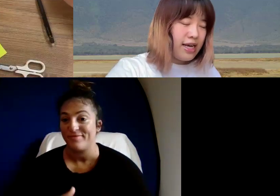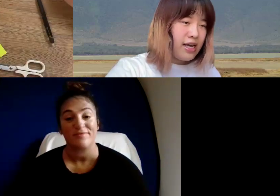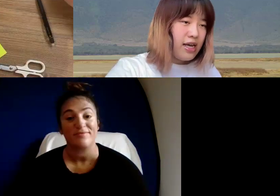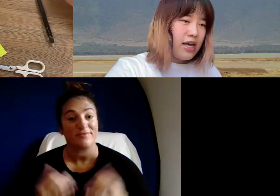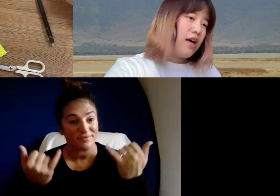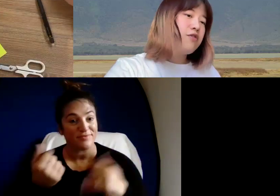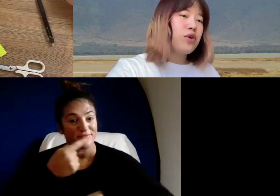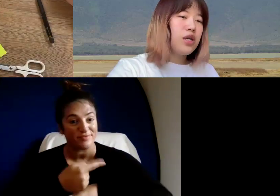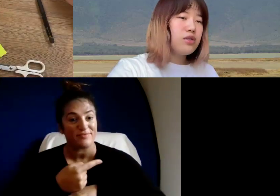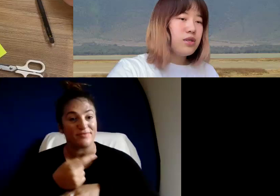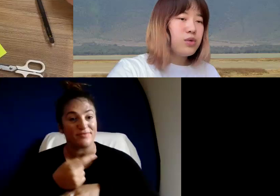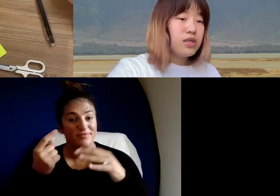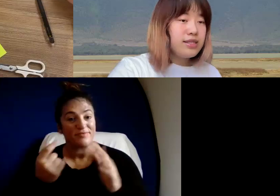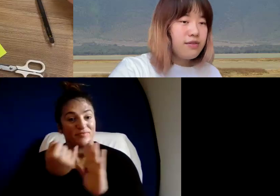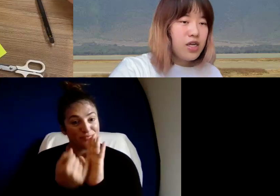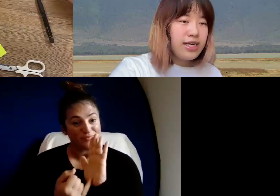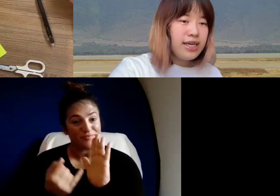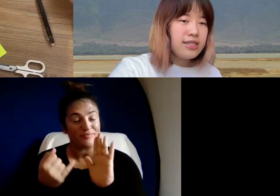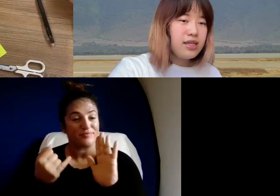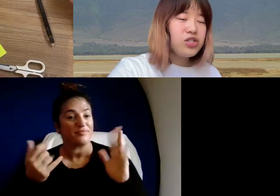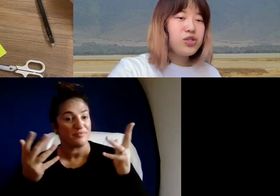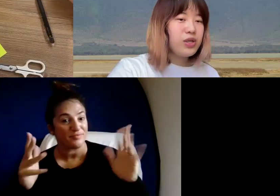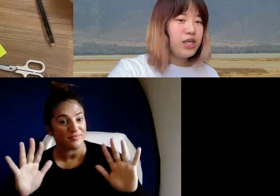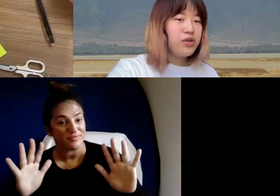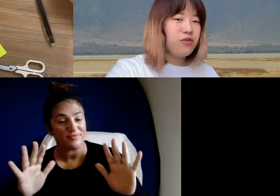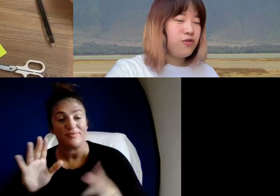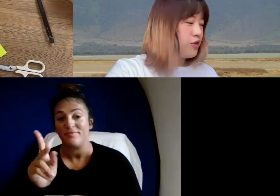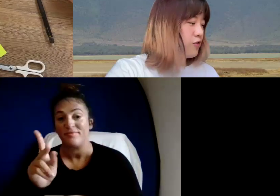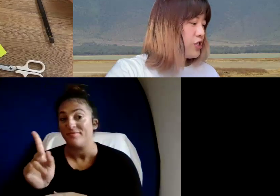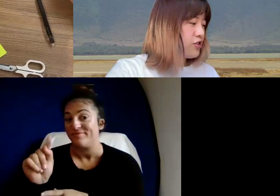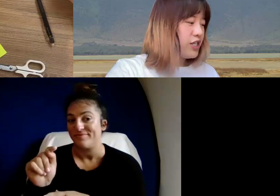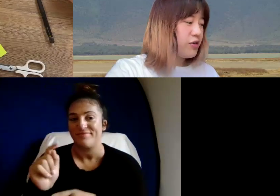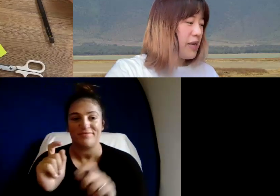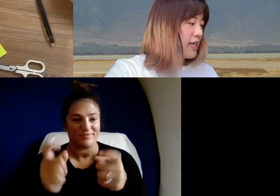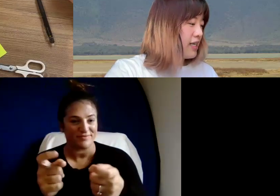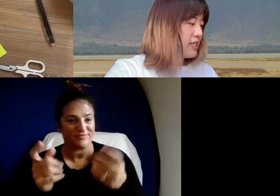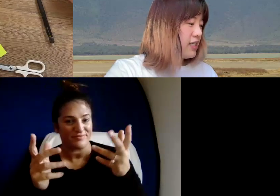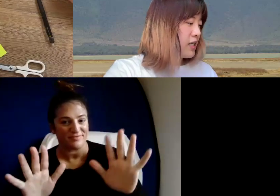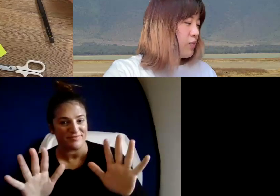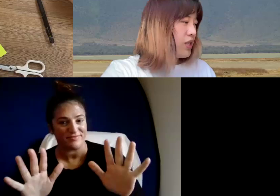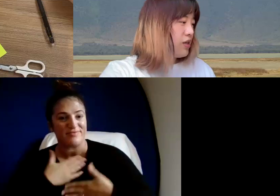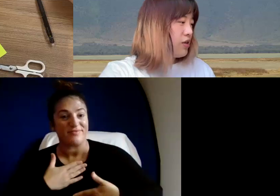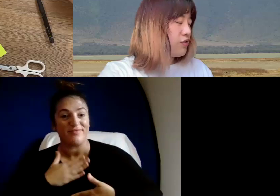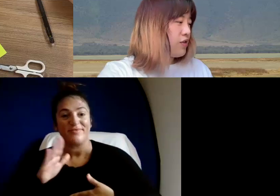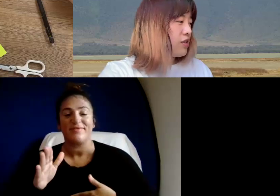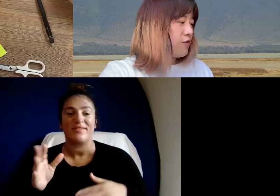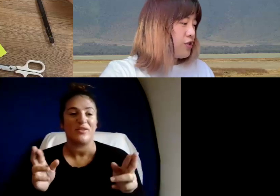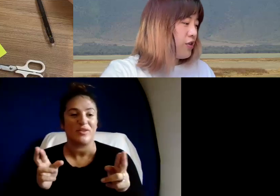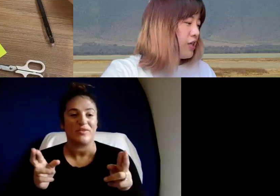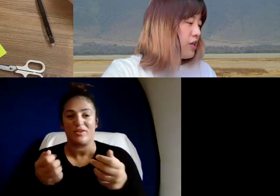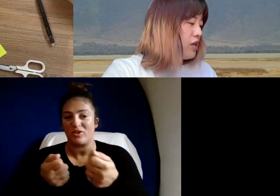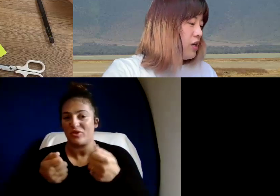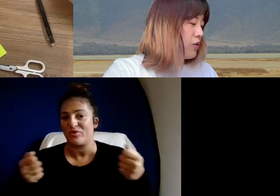craft today. And for those who received our kit, enjoy your refrigerator magnet. You can put it over